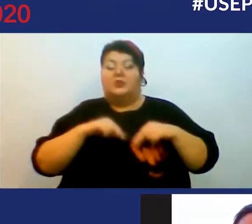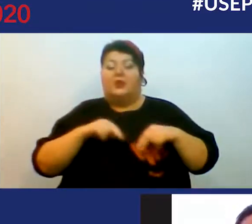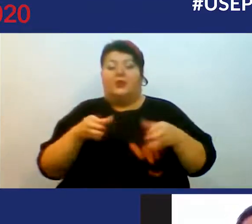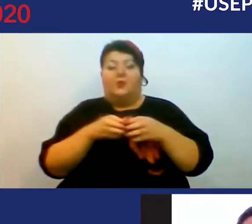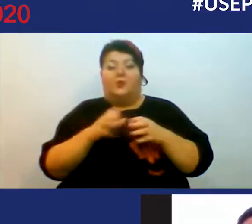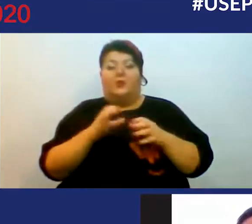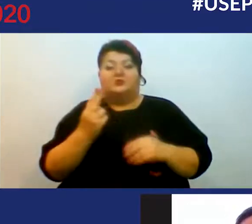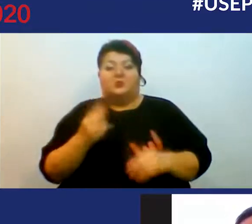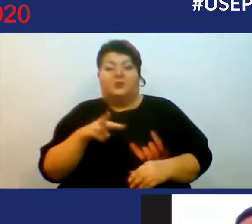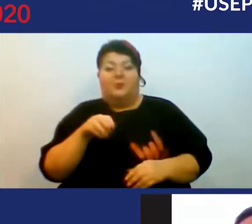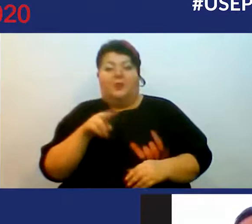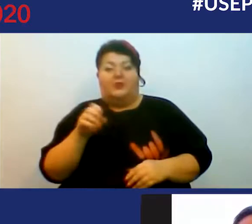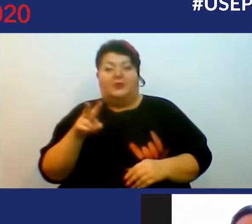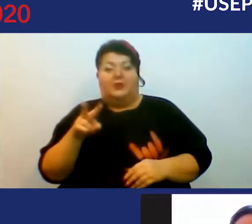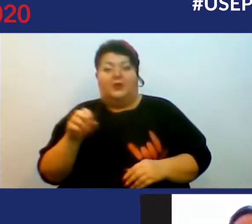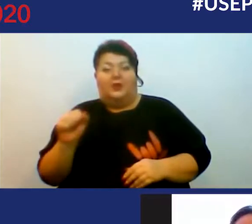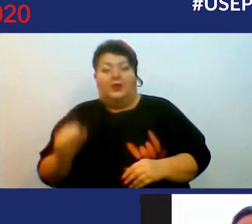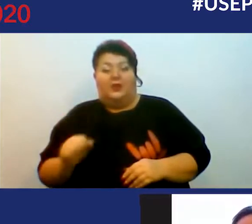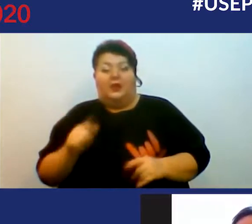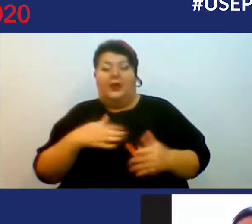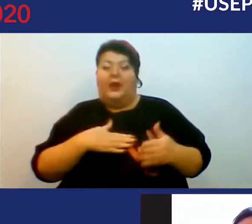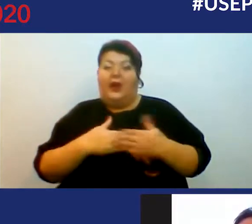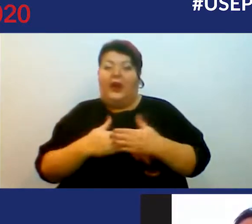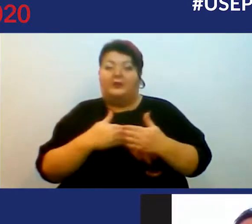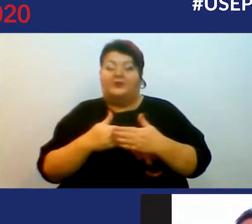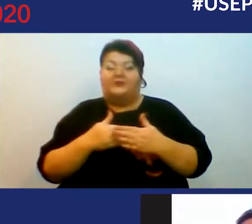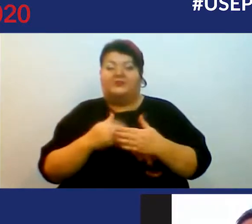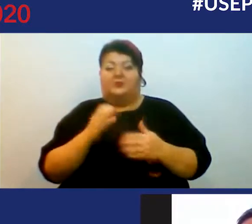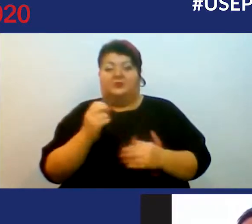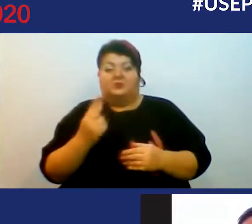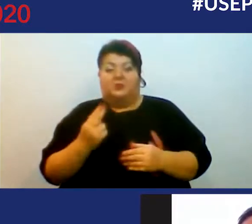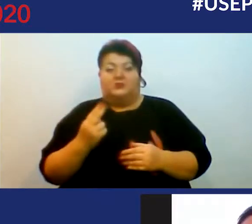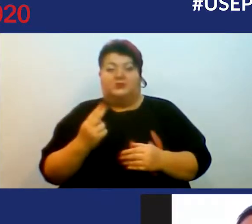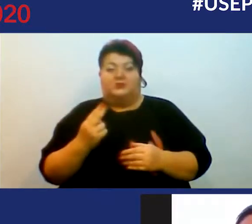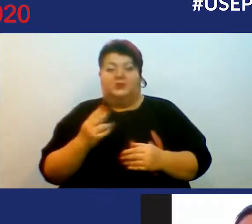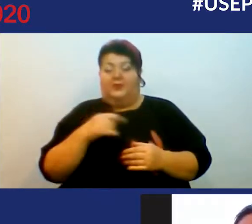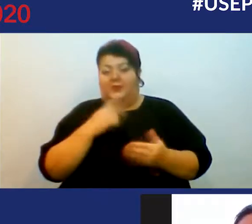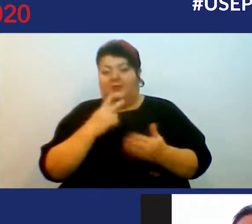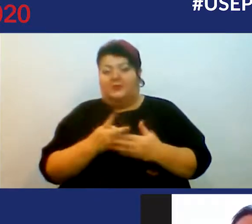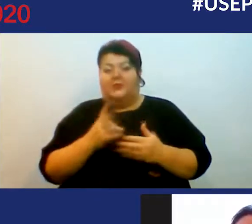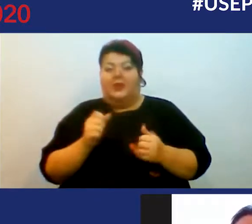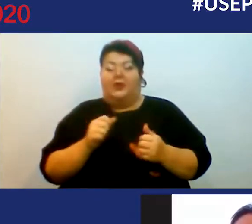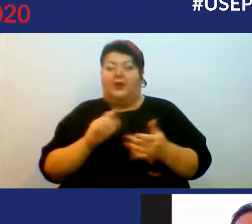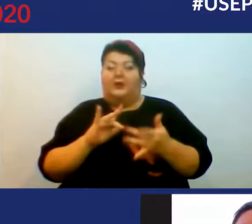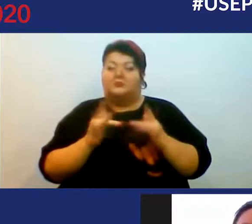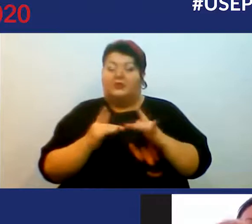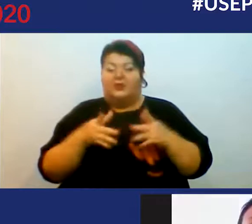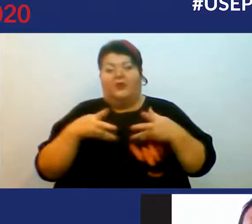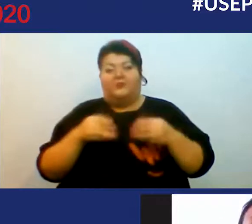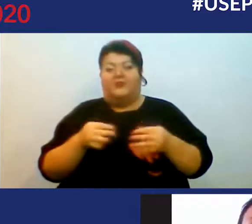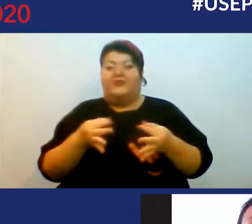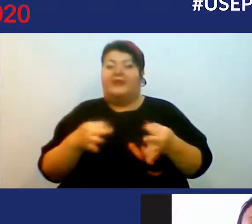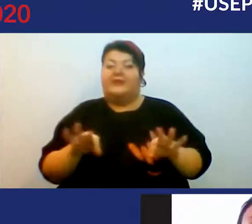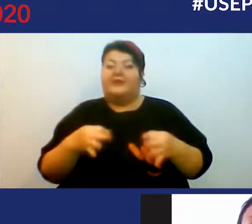media activists and looked really closely at how social media impacts democracy. Welcome, Sarah. Thank you